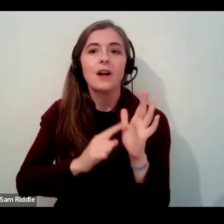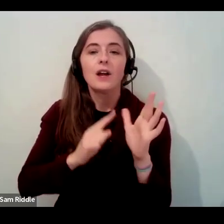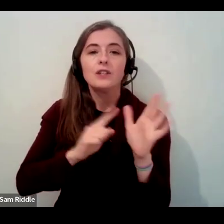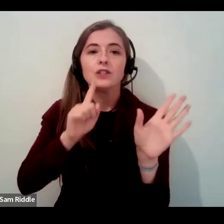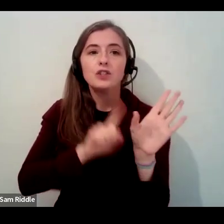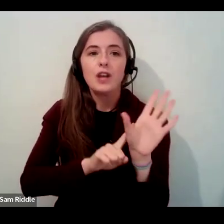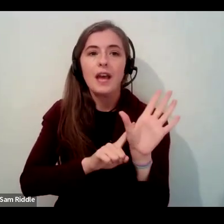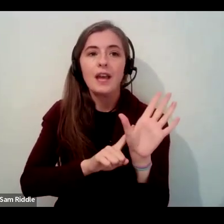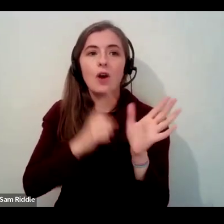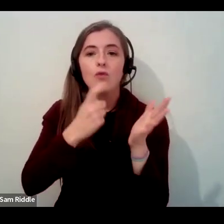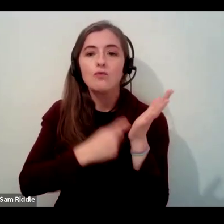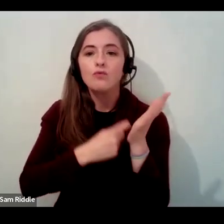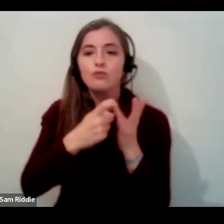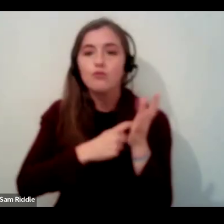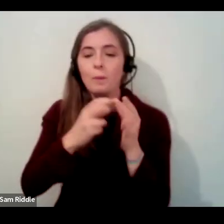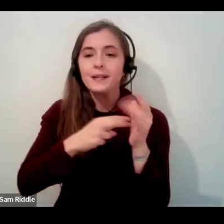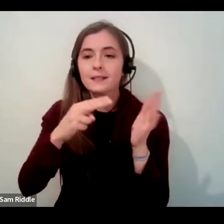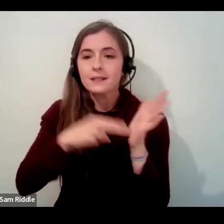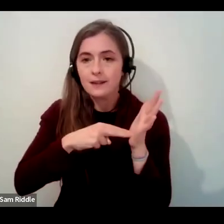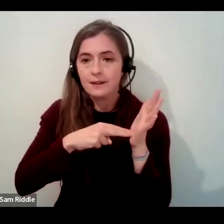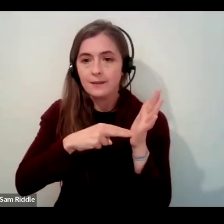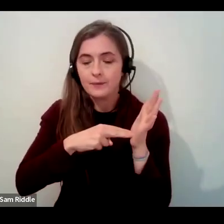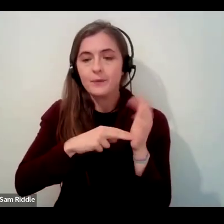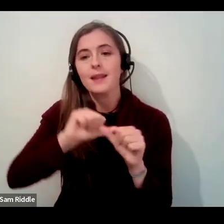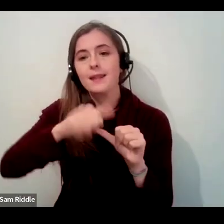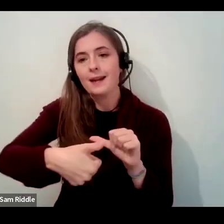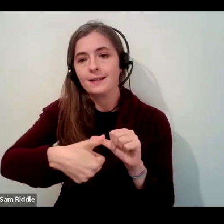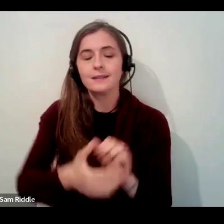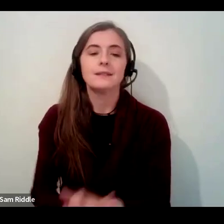then Andrew Clark. So Jay, over to you.